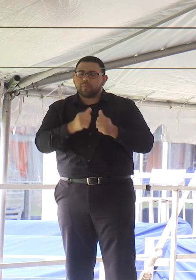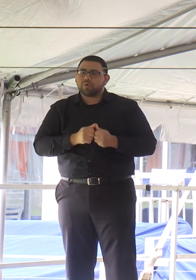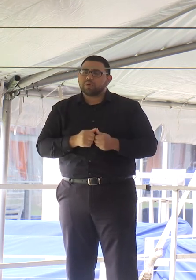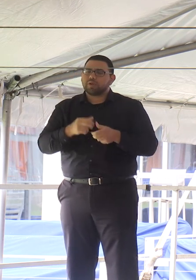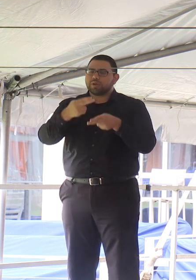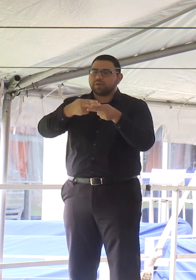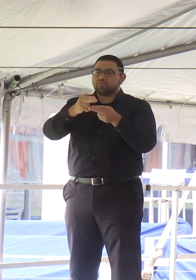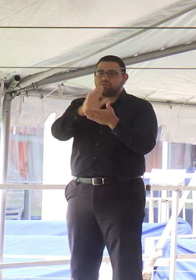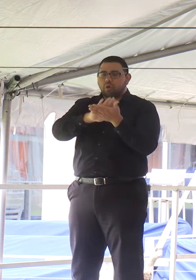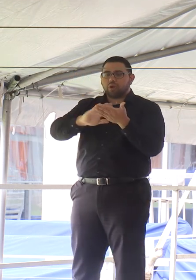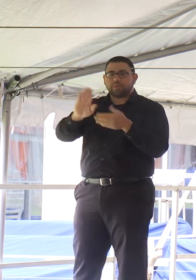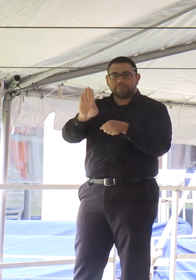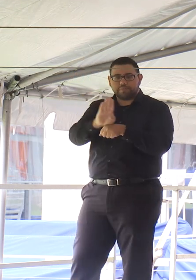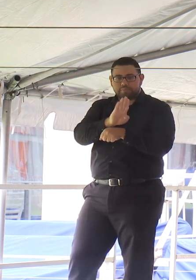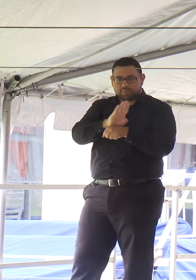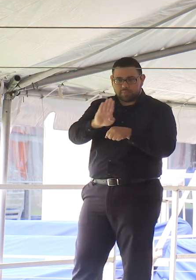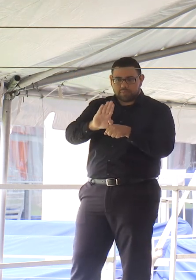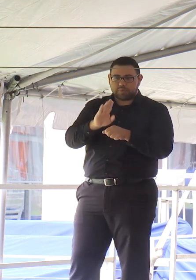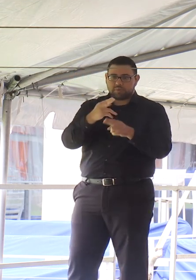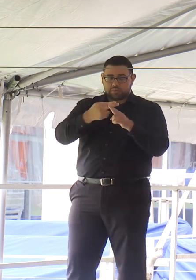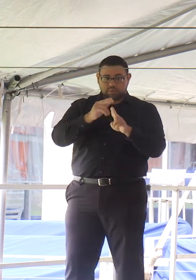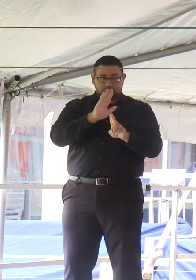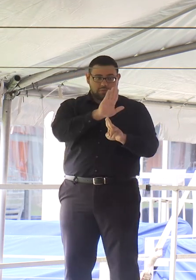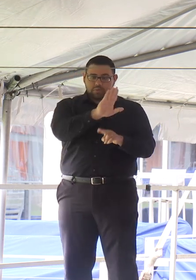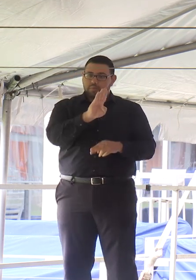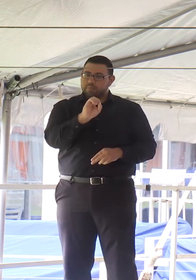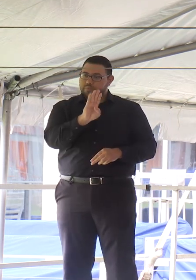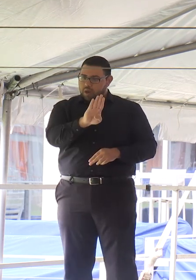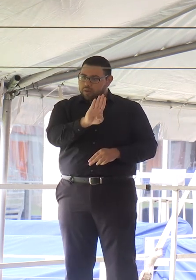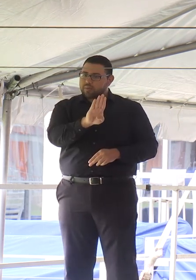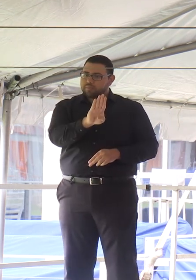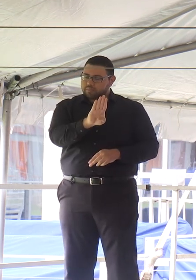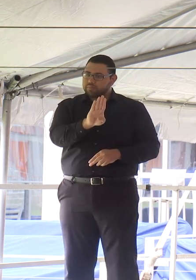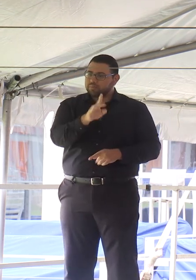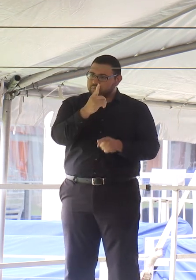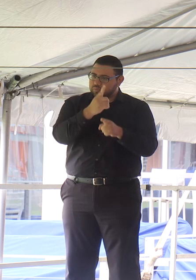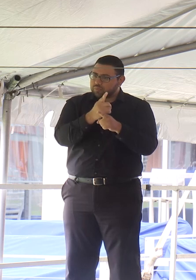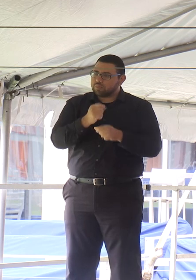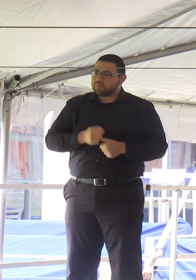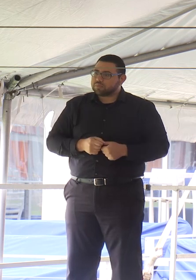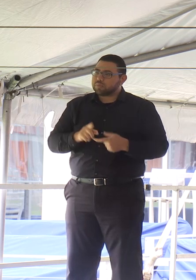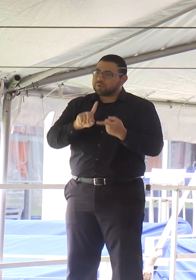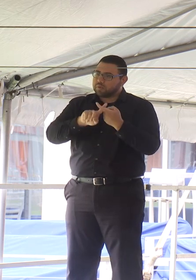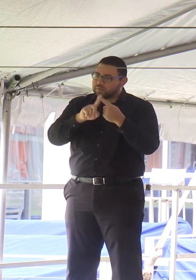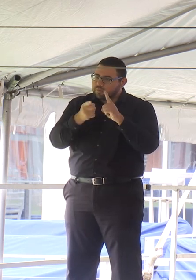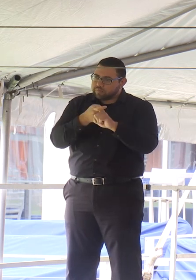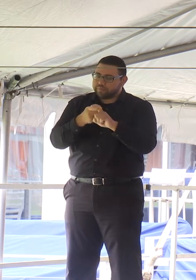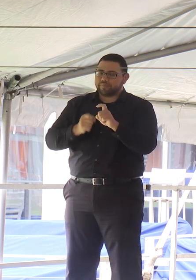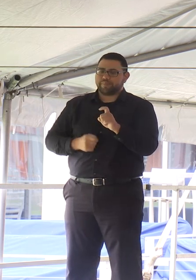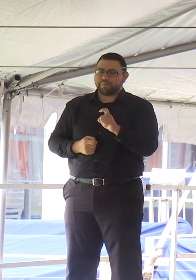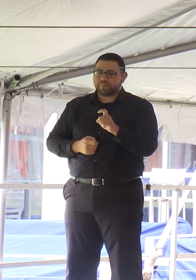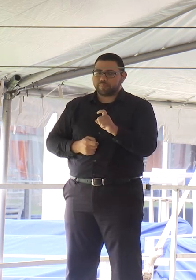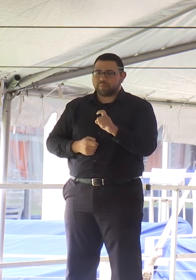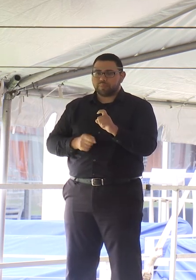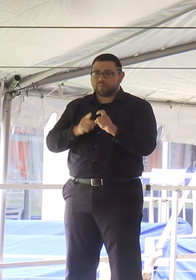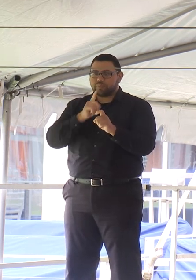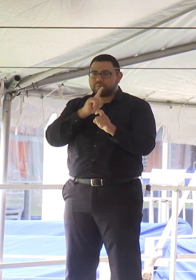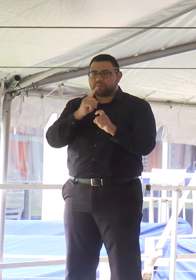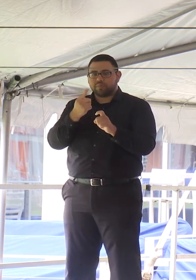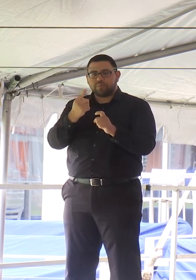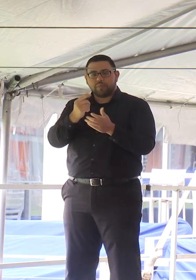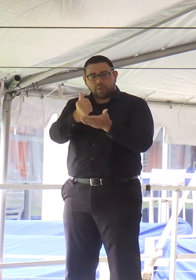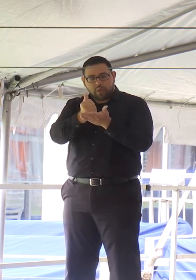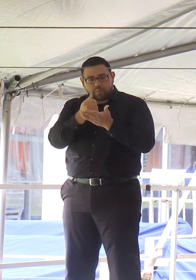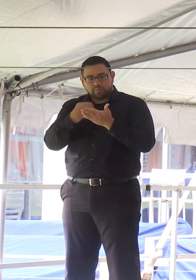by naming the College of Business after Bob, right? That friendship was the thing that